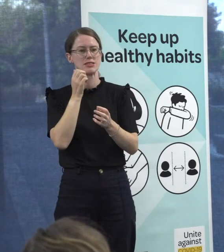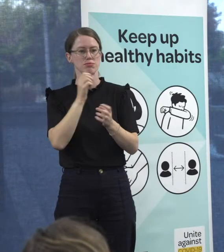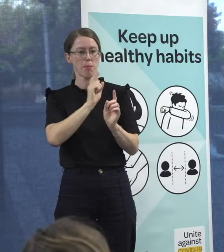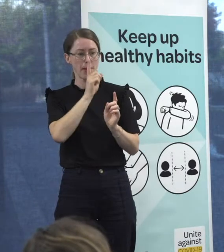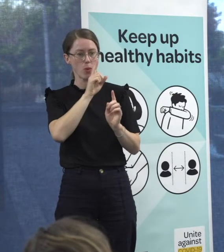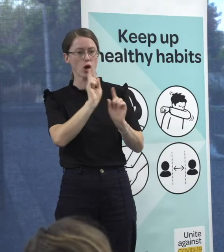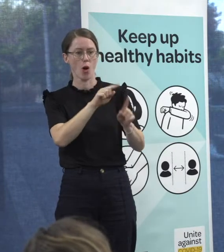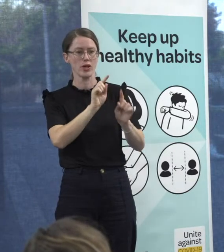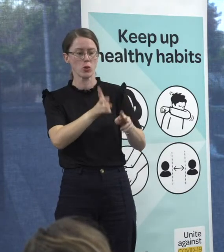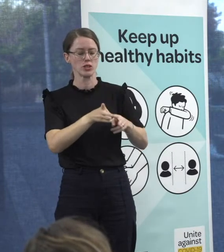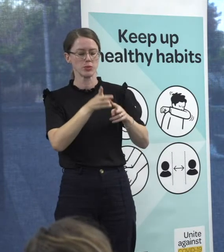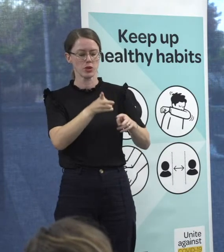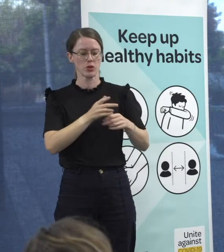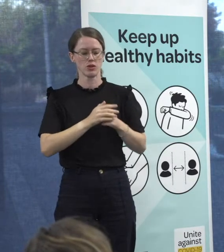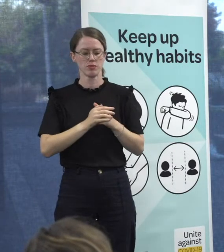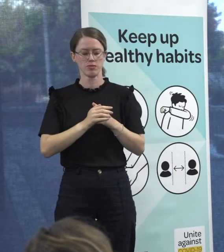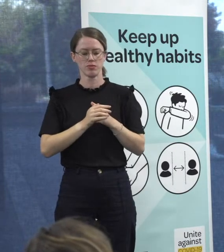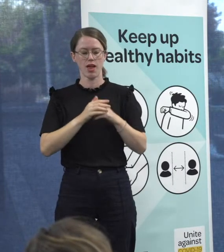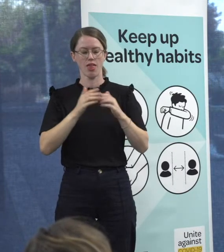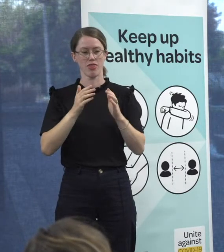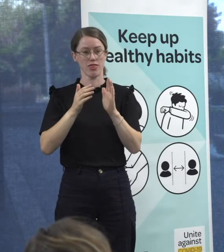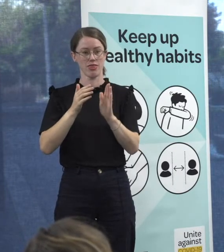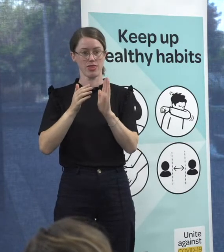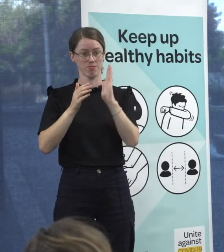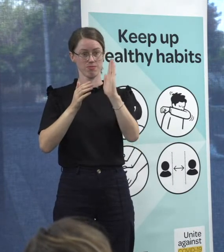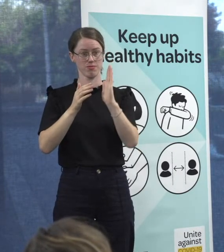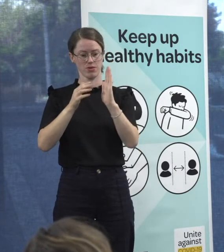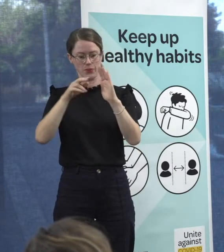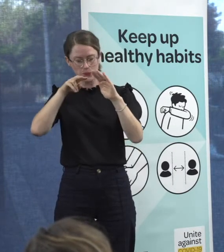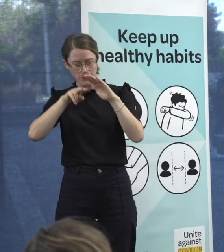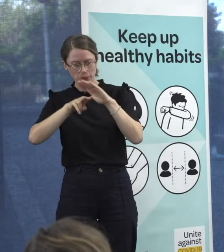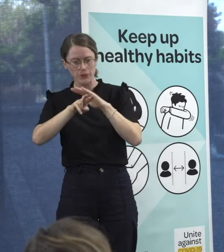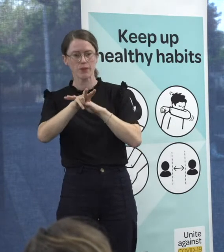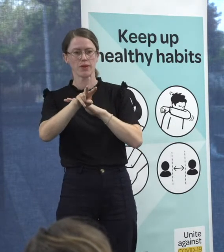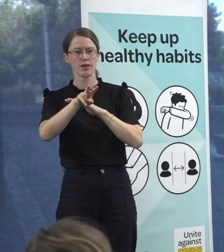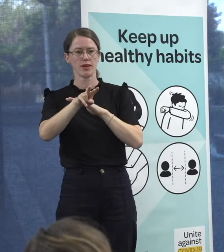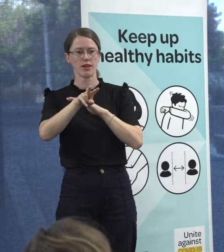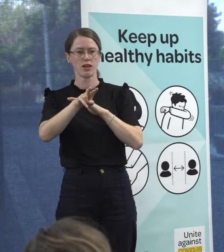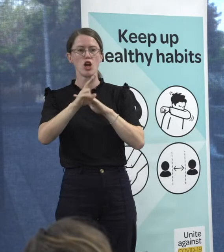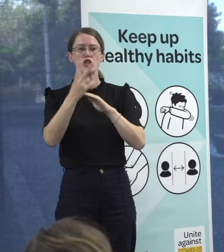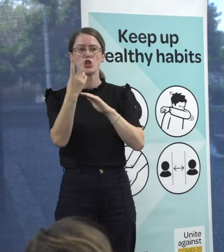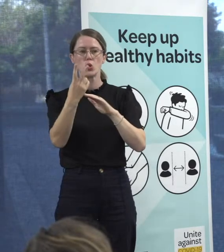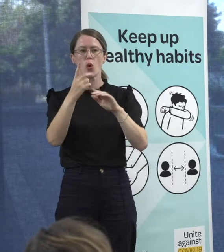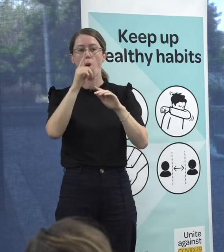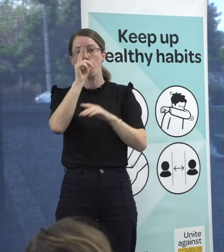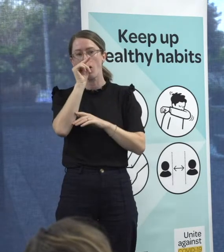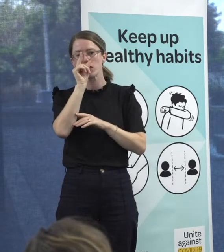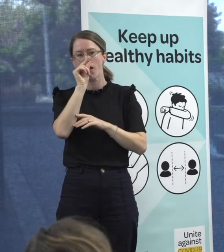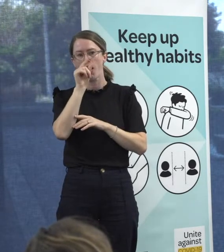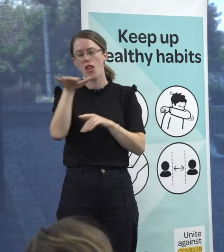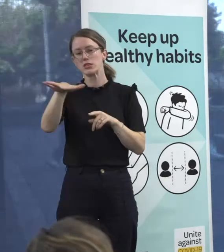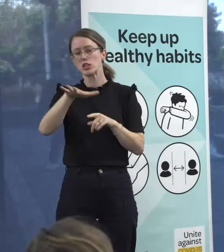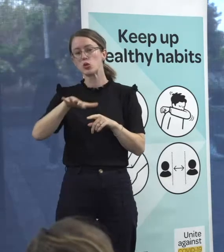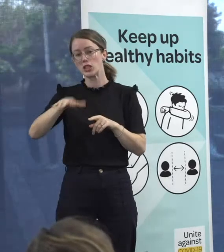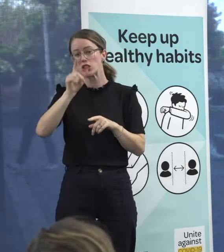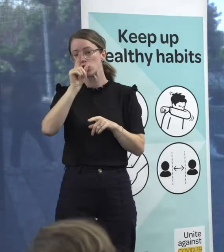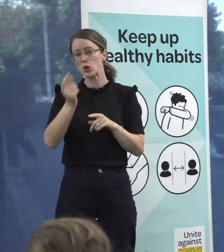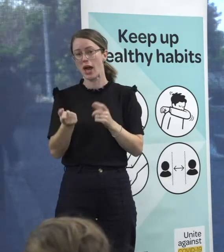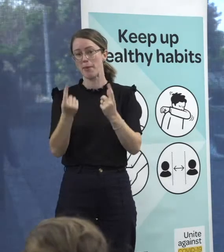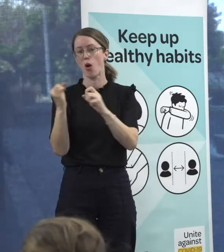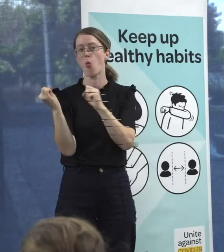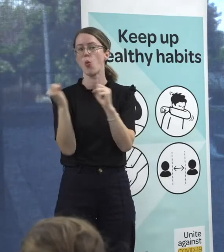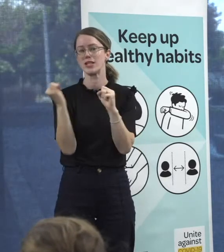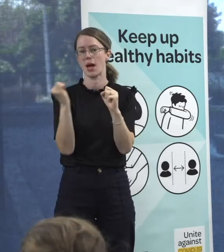mapped. And then it's looking forward to 2 scenarios that our modelling suggests could happen through